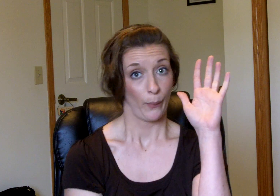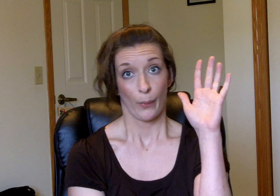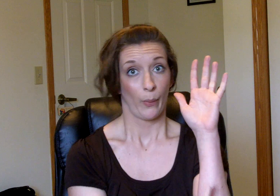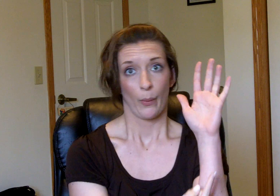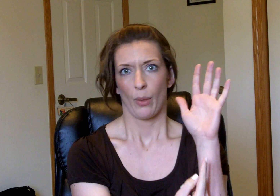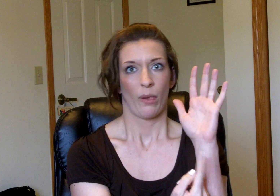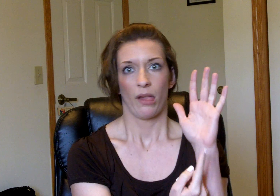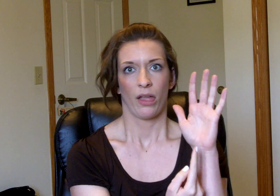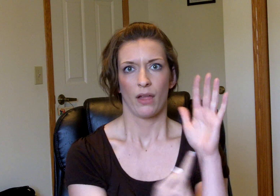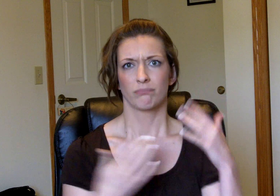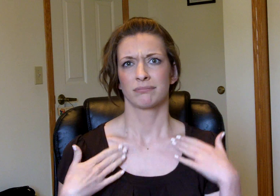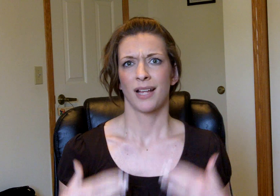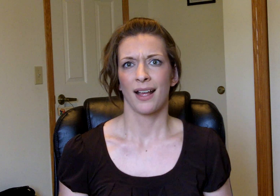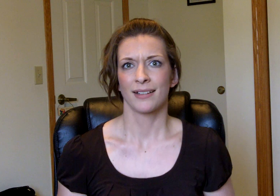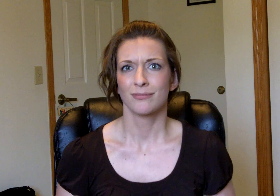if we could have it go any which way it wanted to.